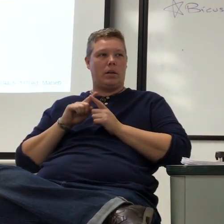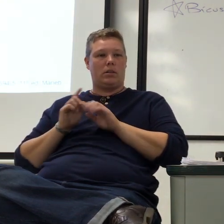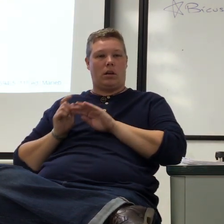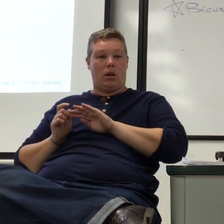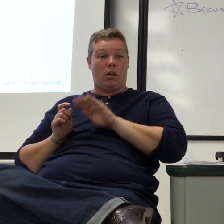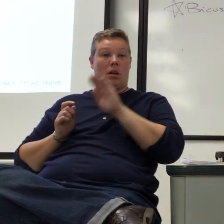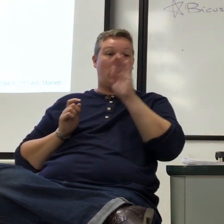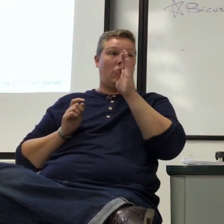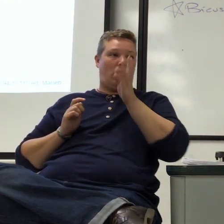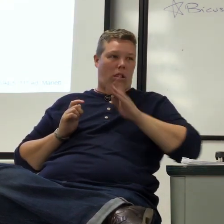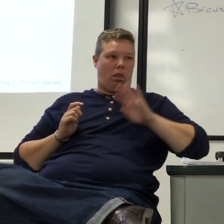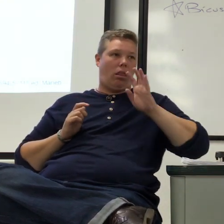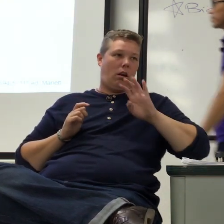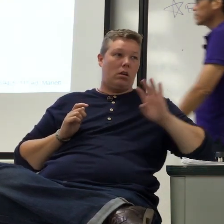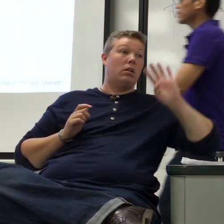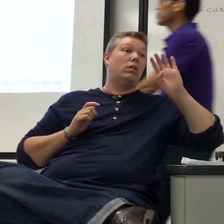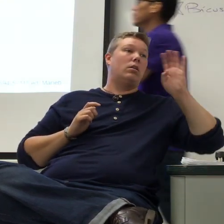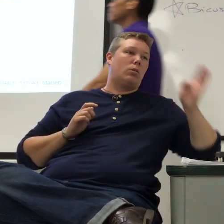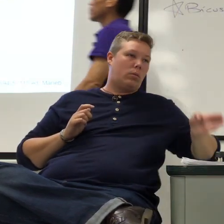there.